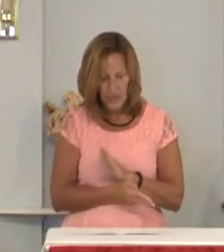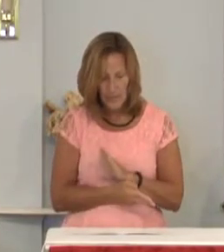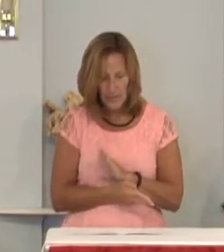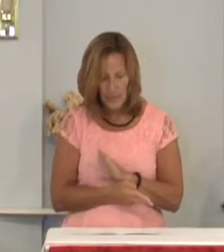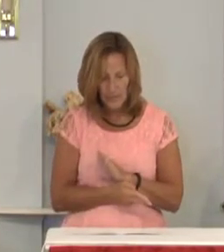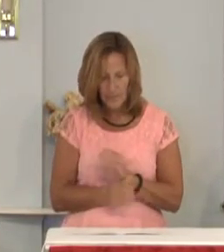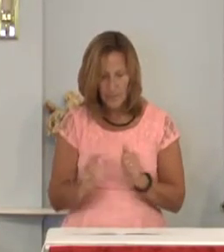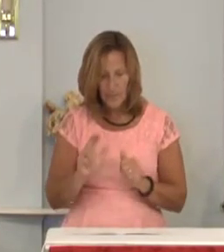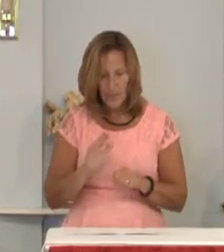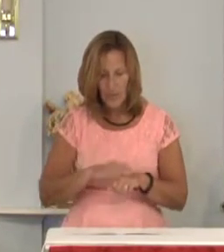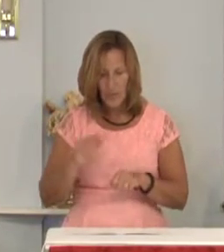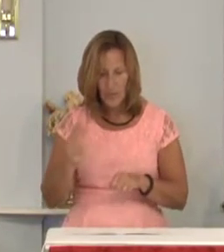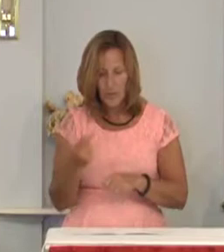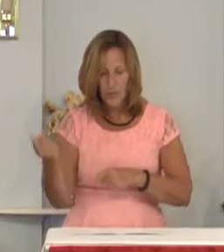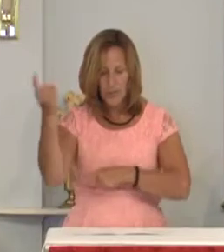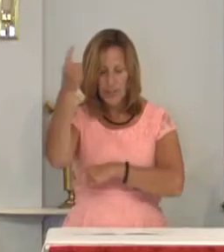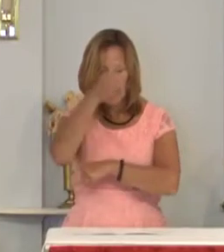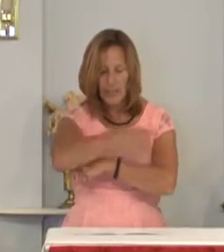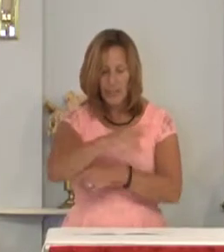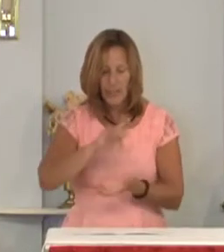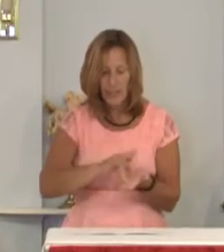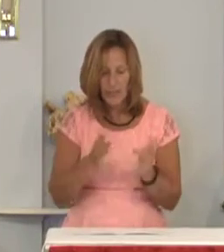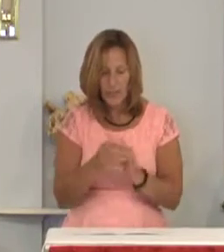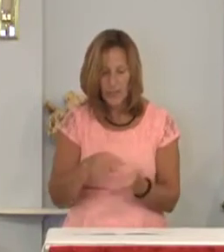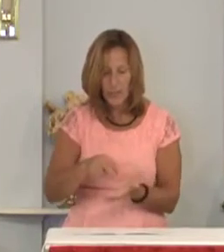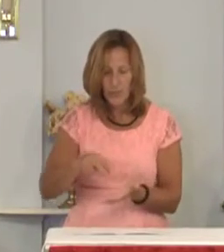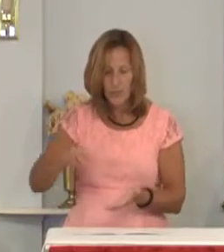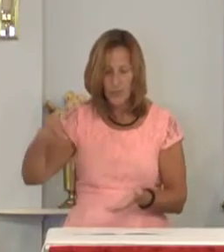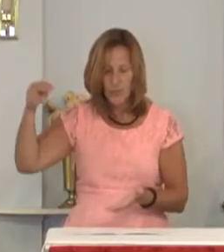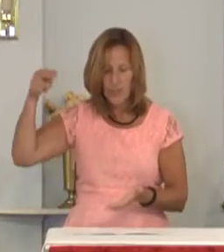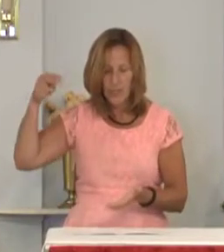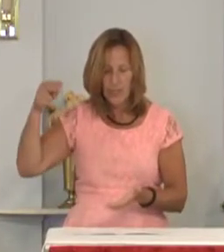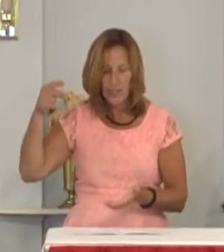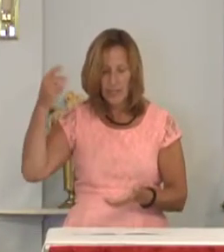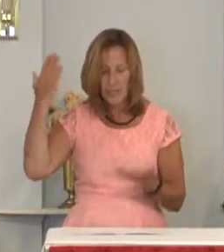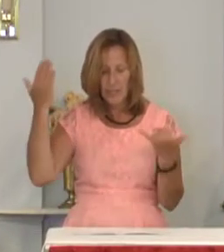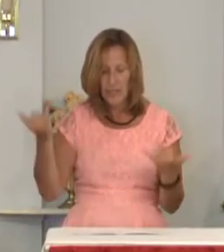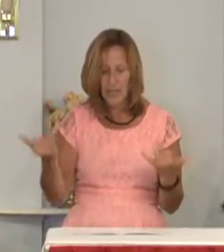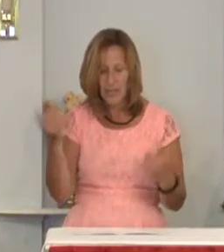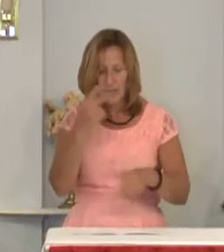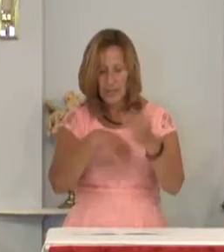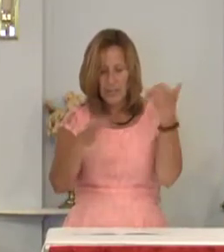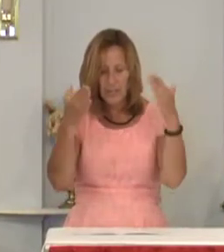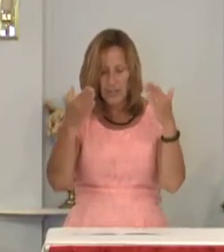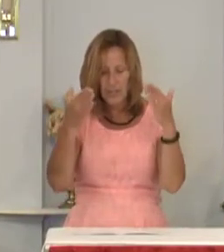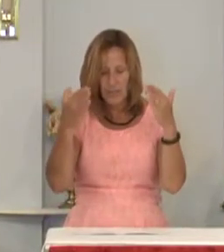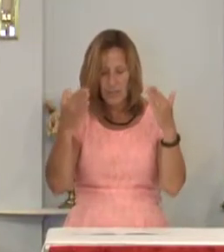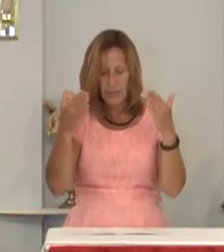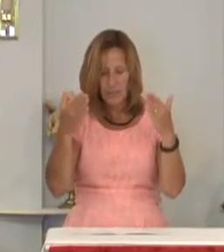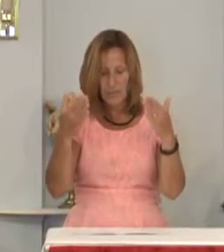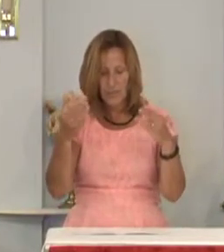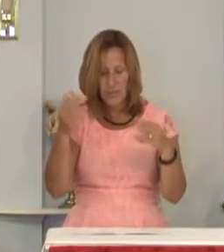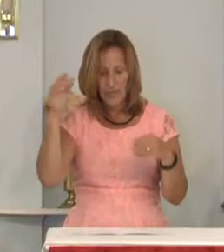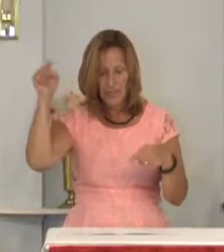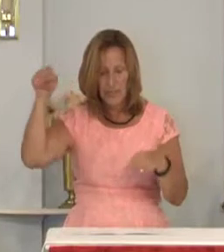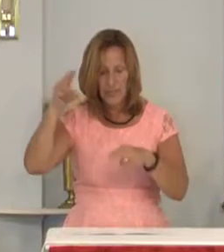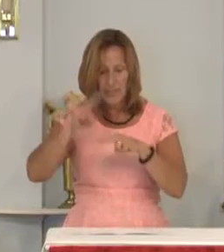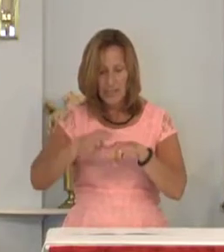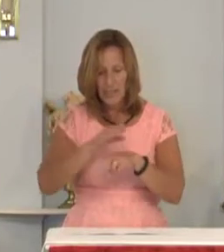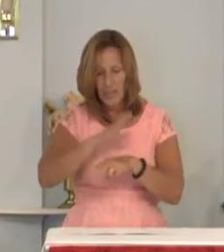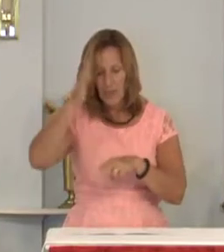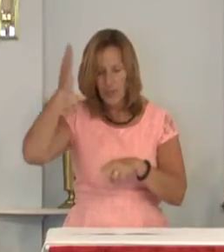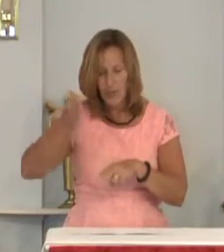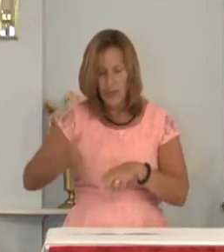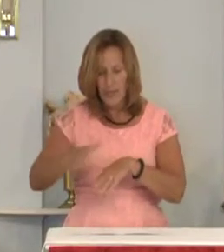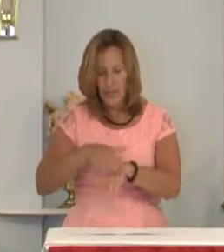to the dead. On the third day he rose again. He ascended into heaven. He is seated